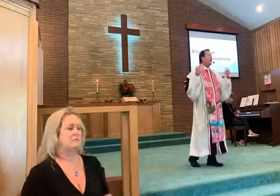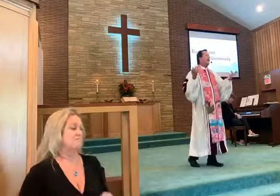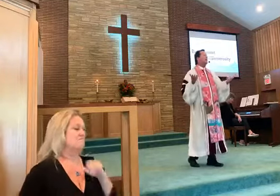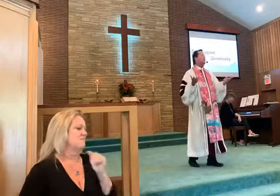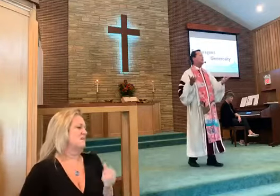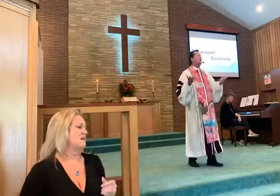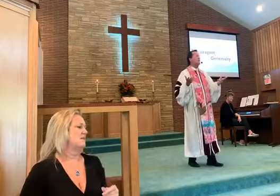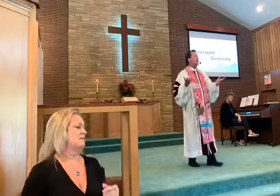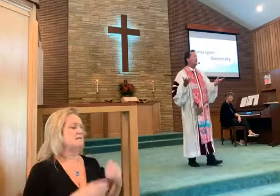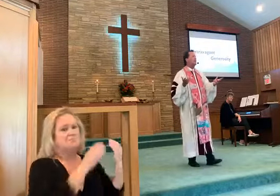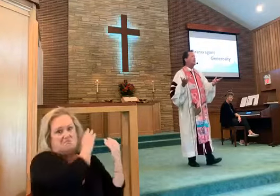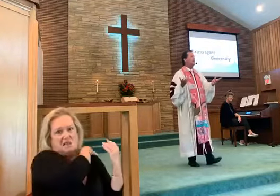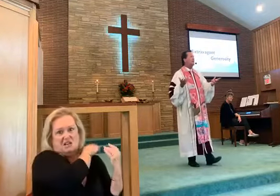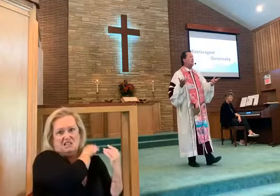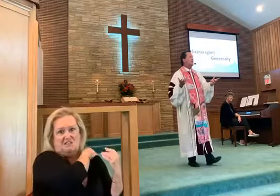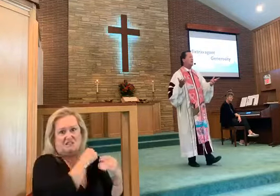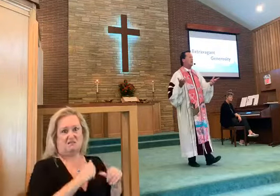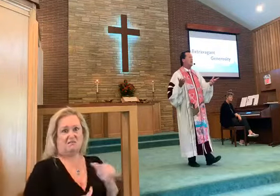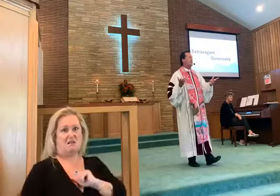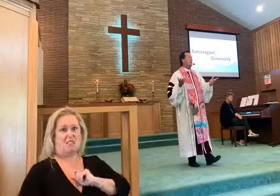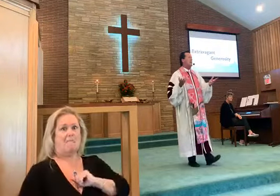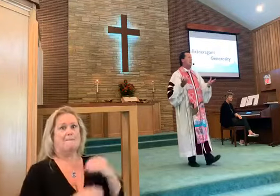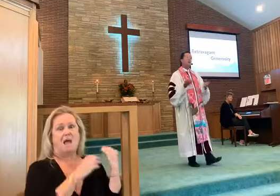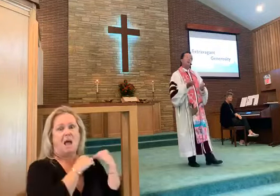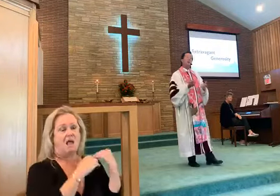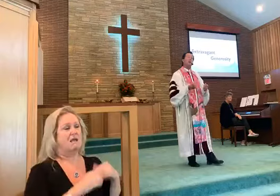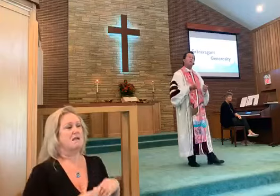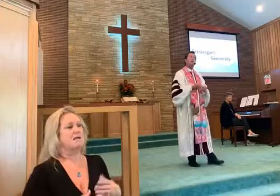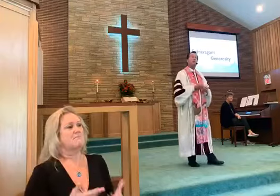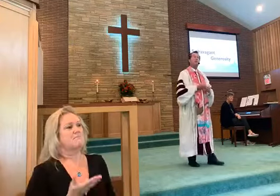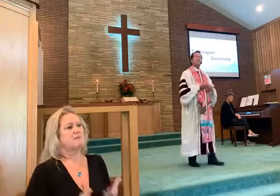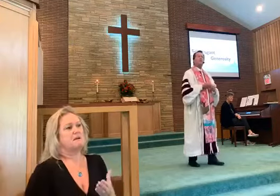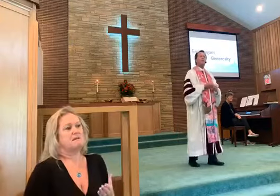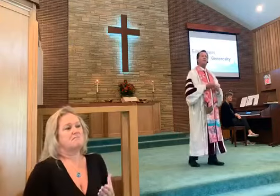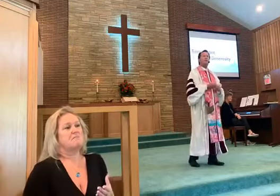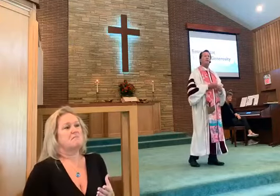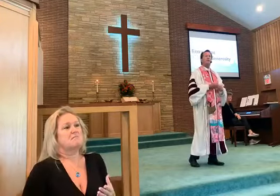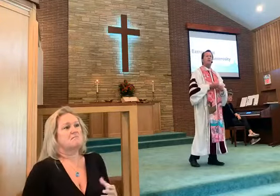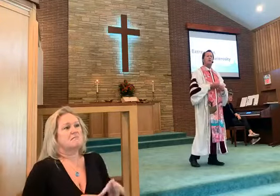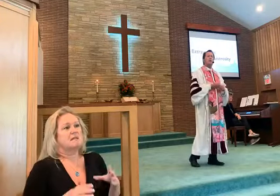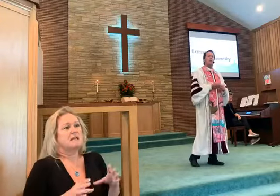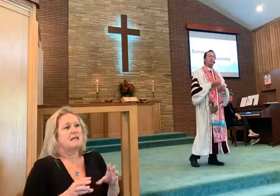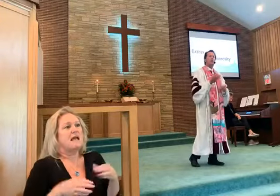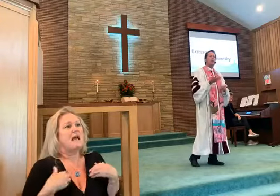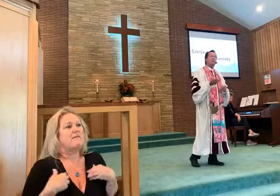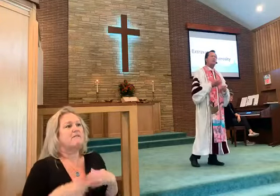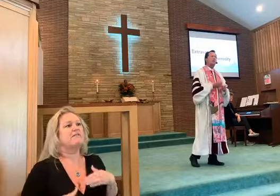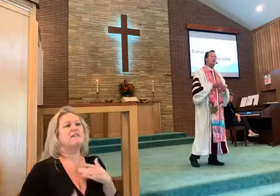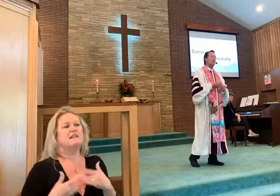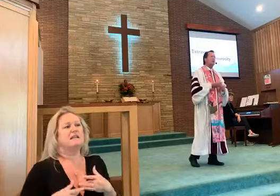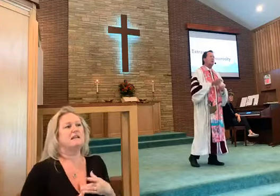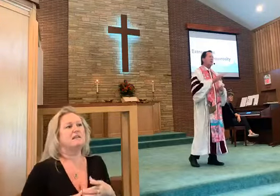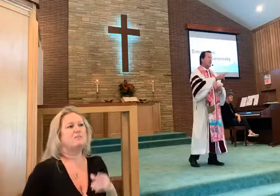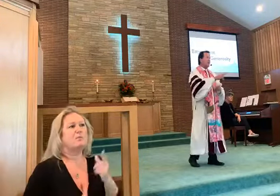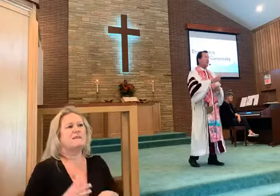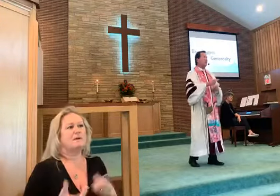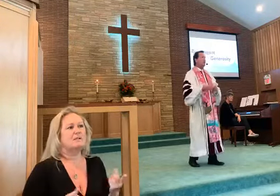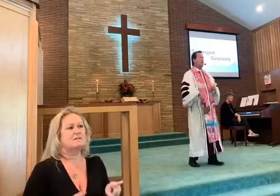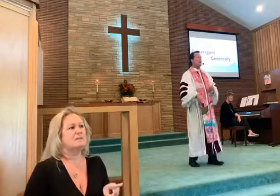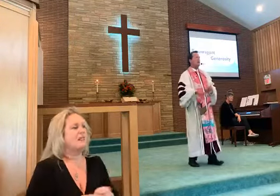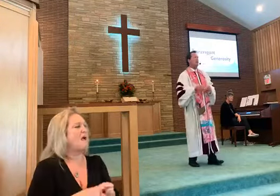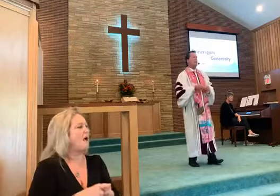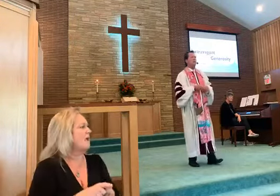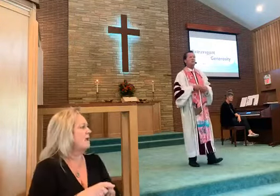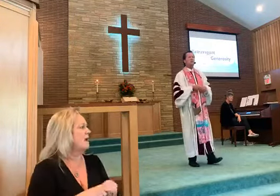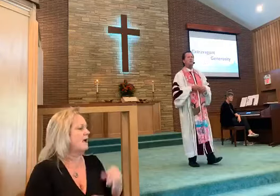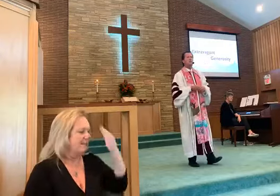to pat ourselves on the back necessarily, but maybe to reclaim a feeling of what that was like. Because I truly